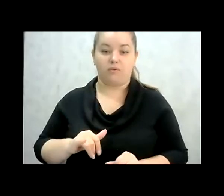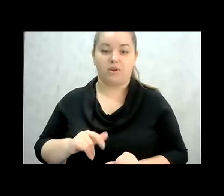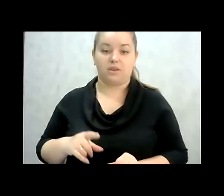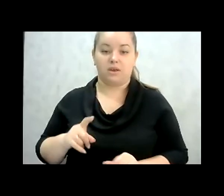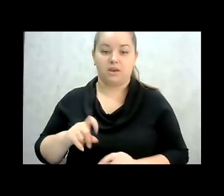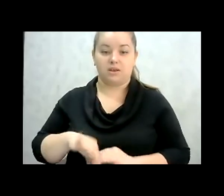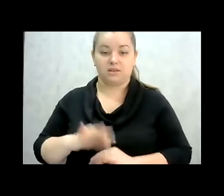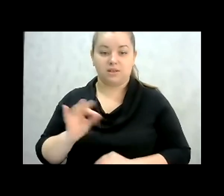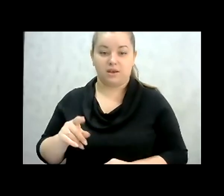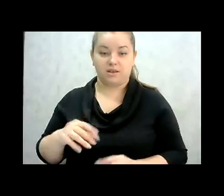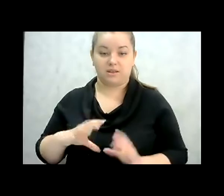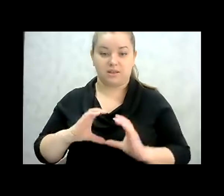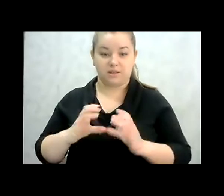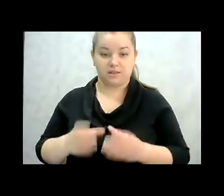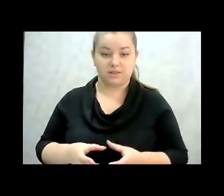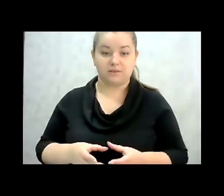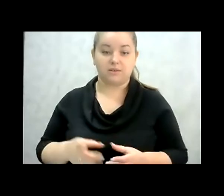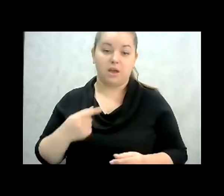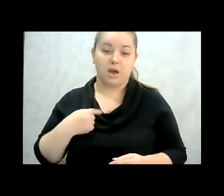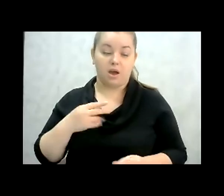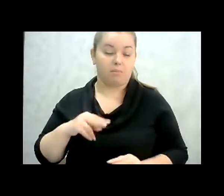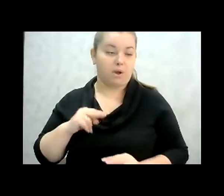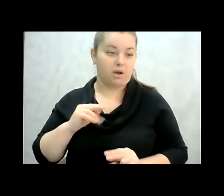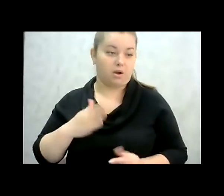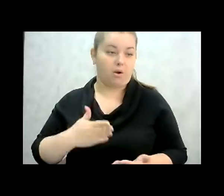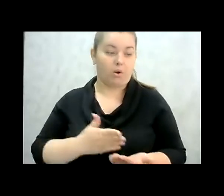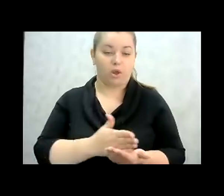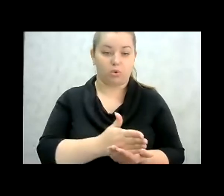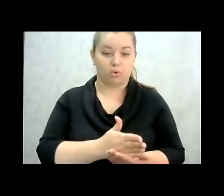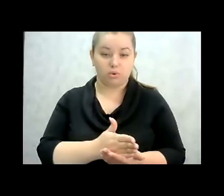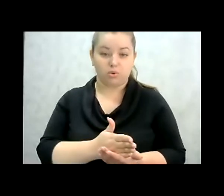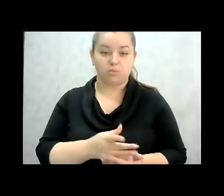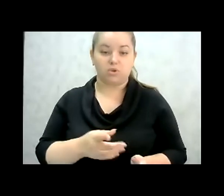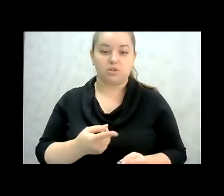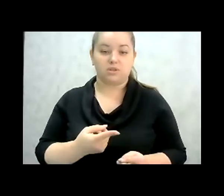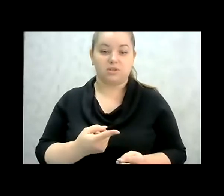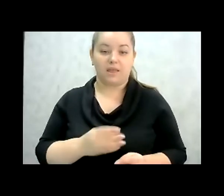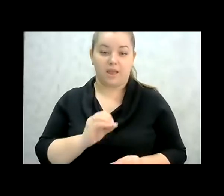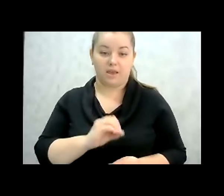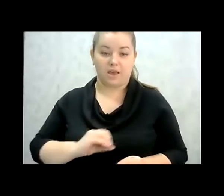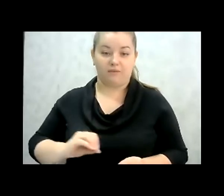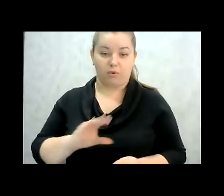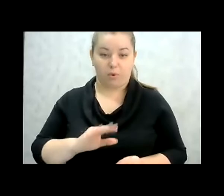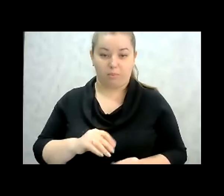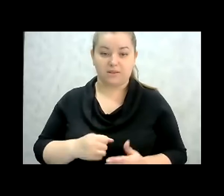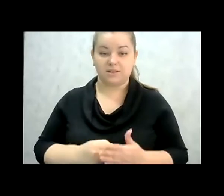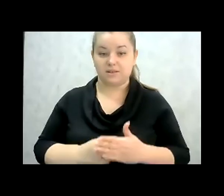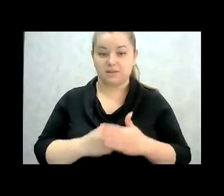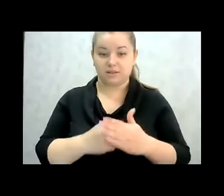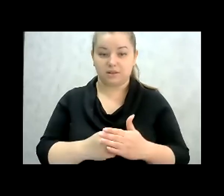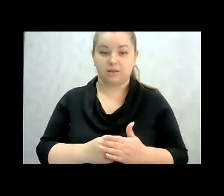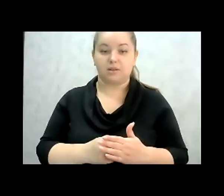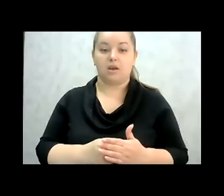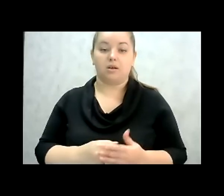elections. And we are guided by the standards, which are European and international best practices. But